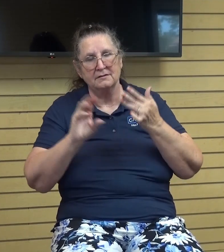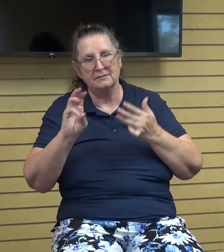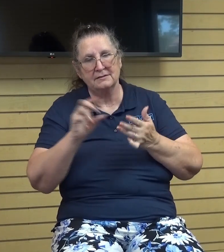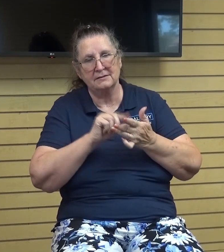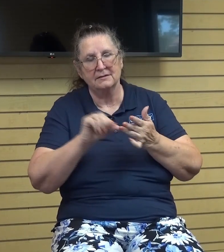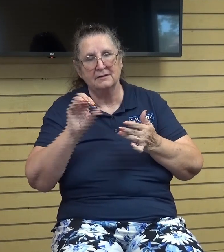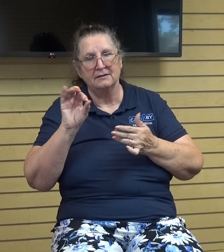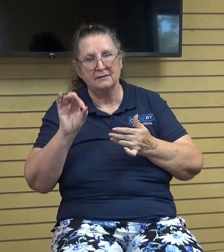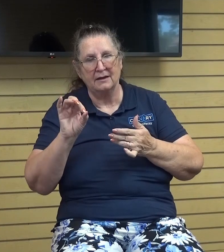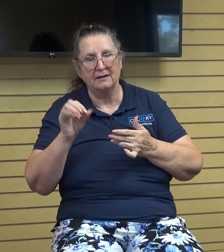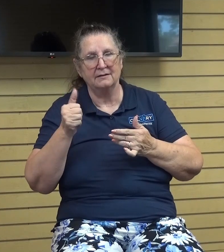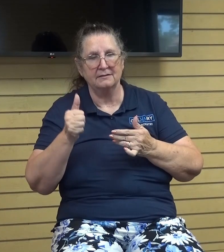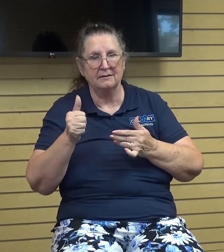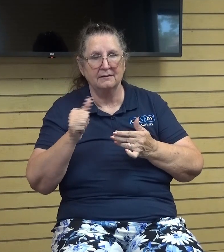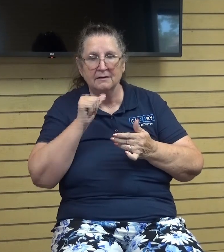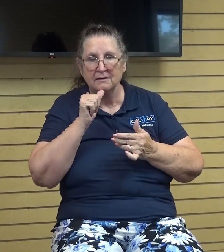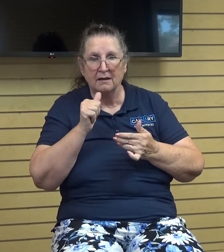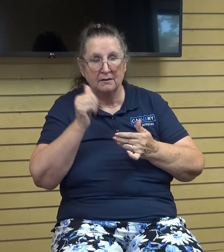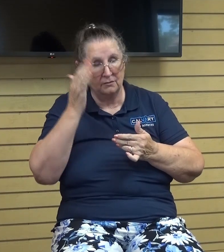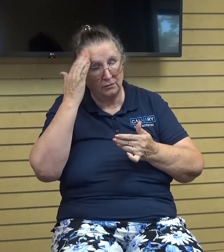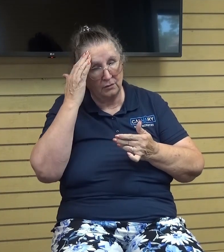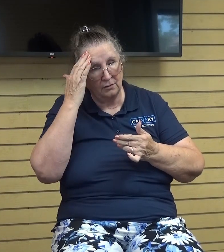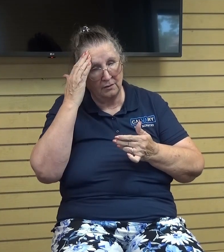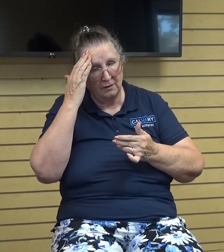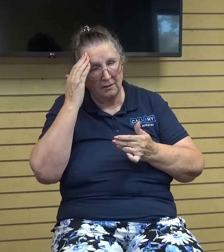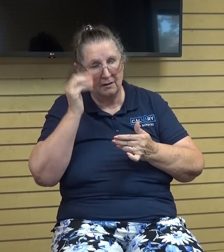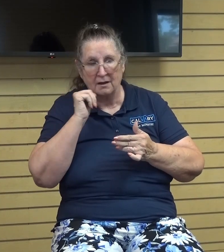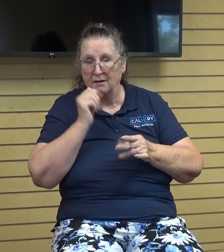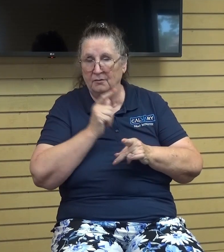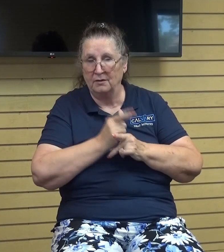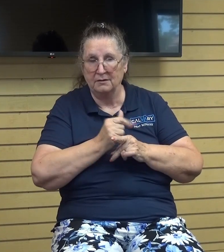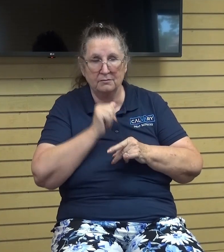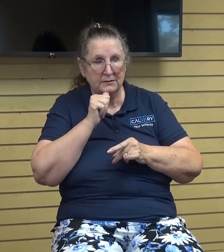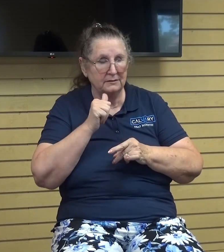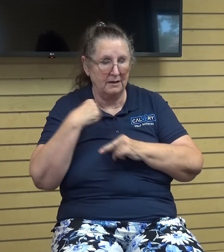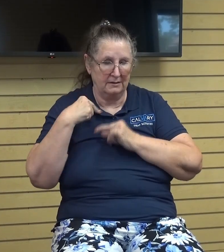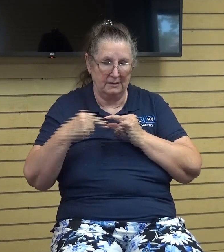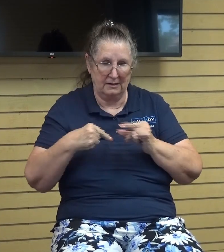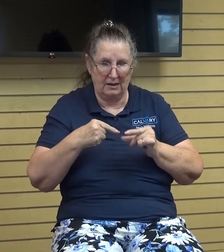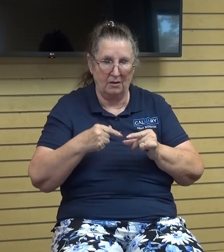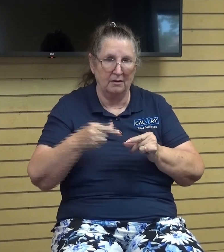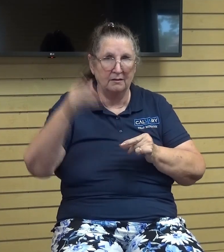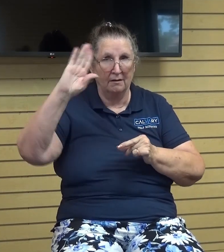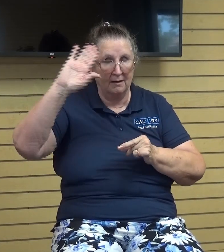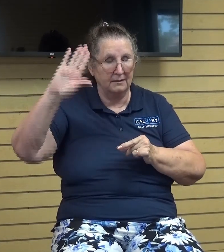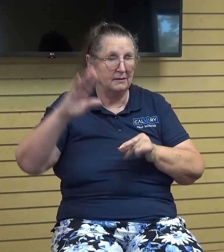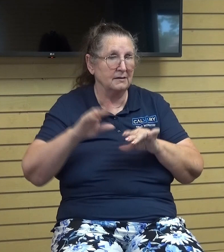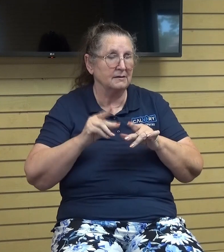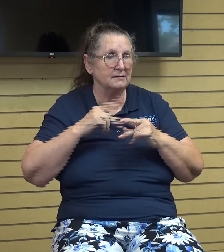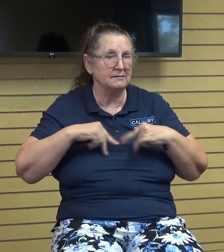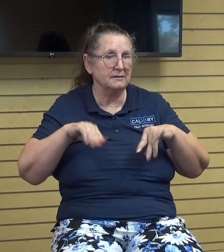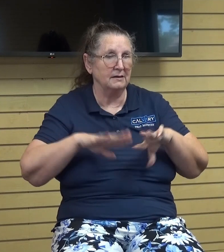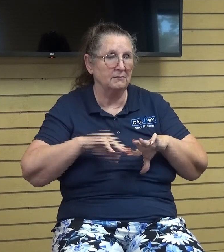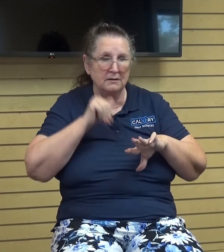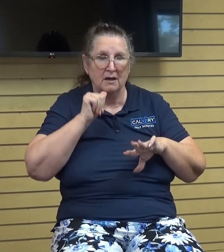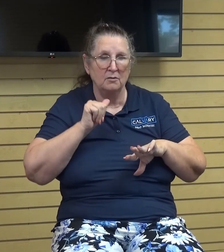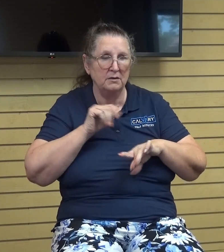10. Do you not know that the unrighteous will not inherit the kingdom of God? Do not be deceived. Neither fornicators,